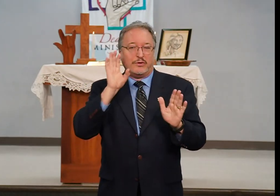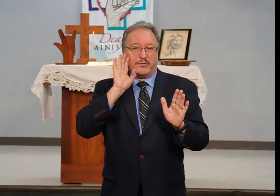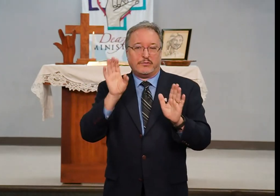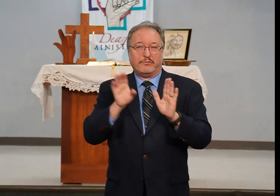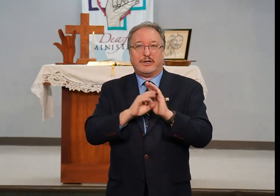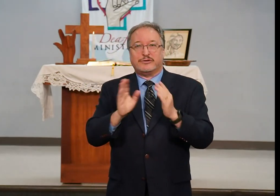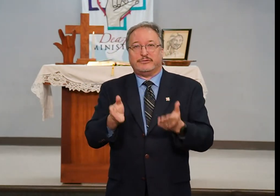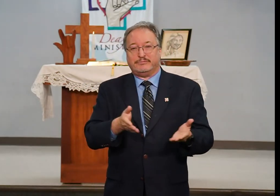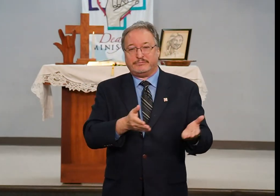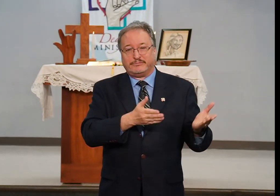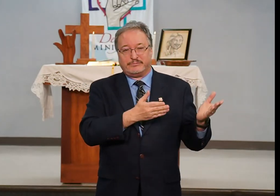Lane.